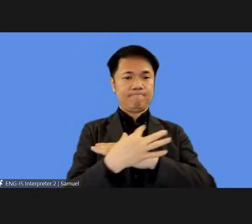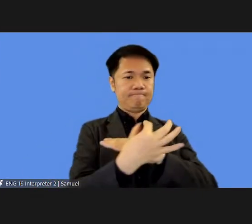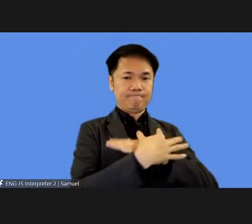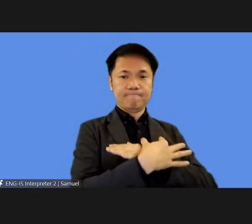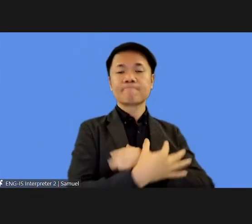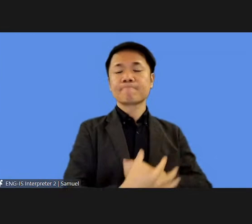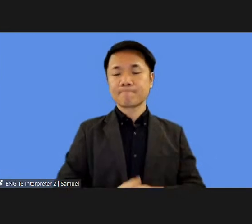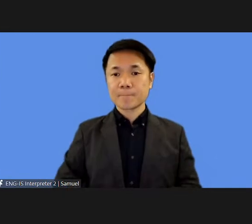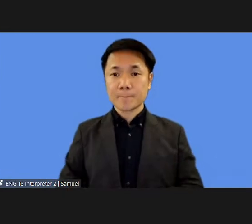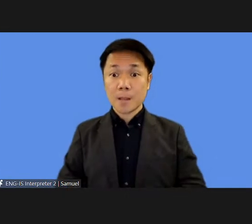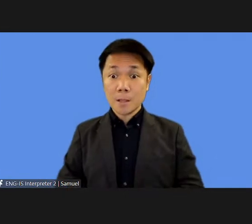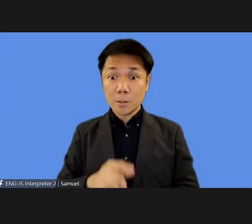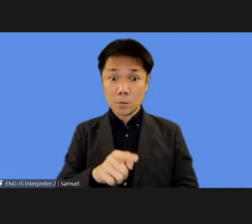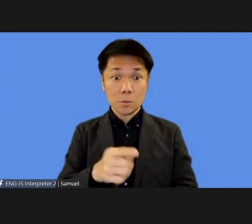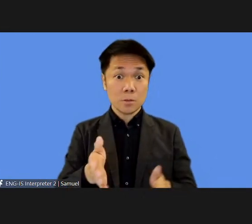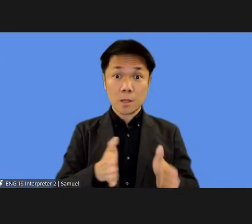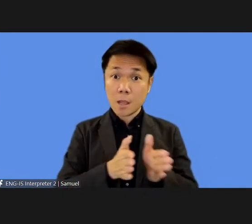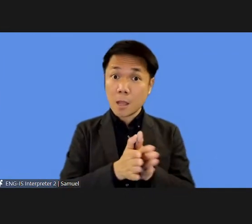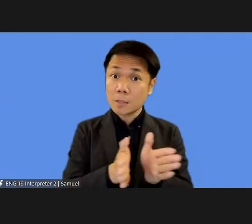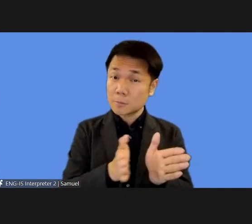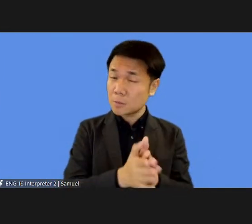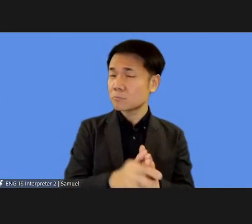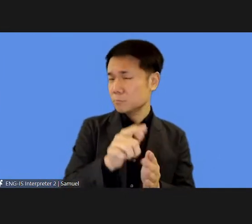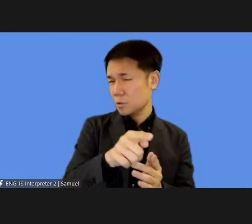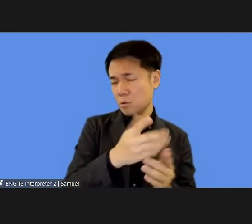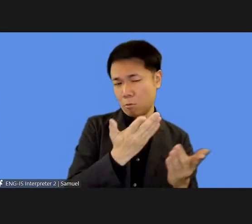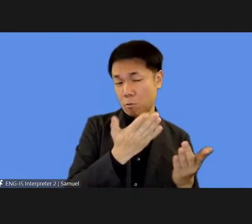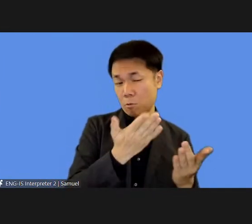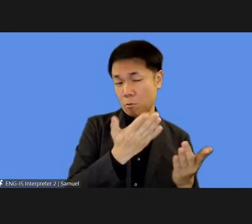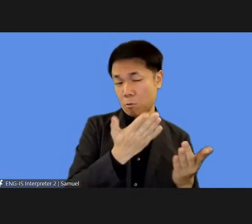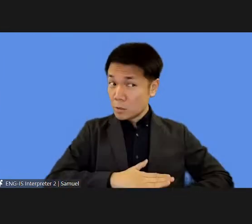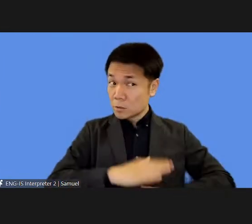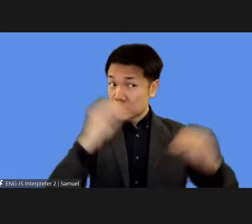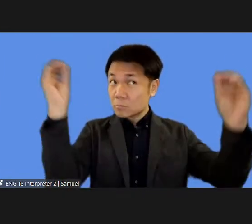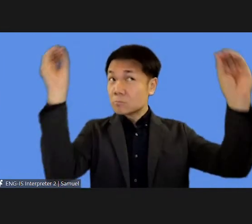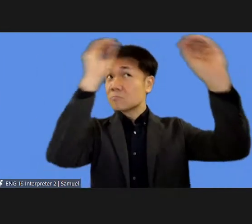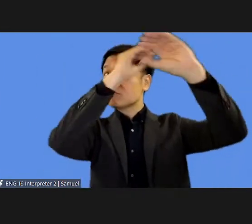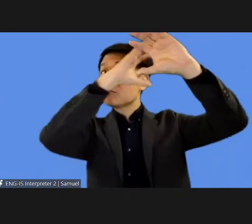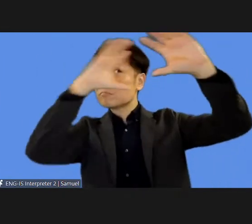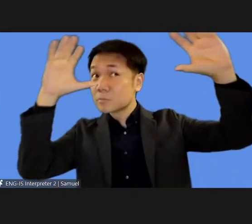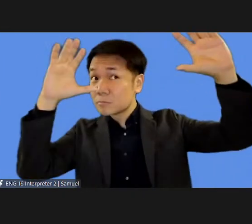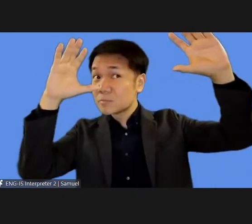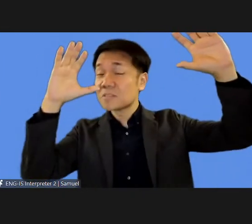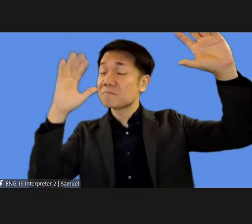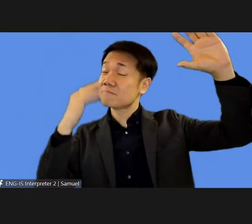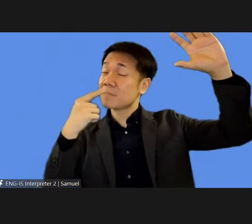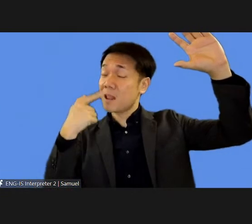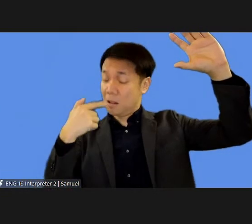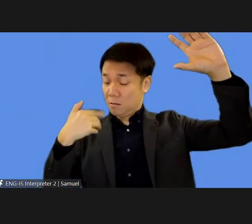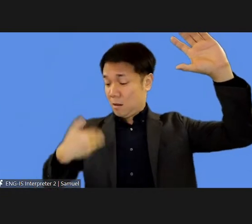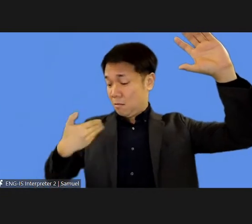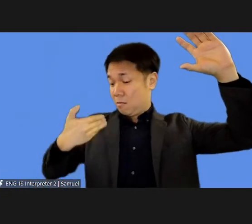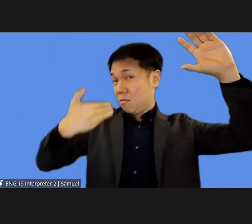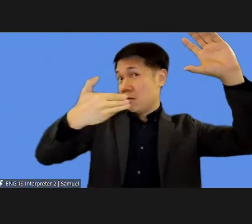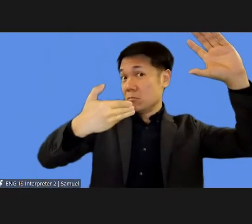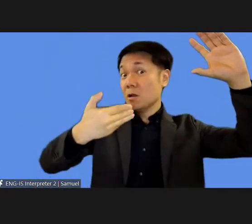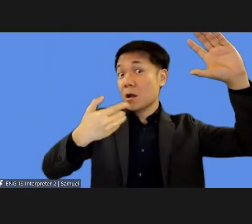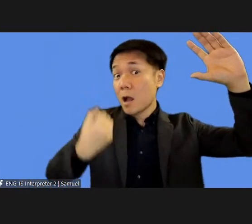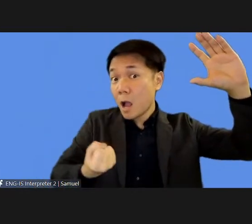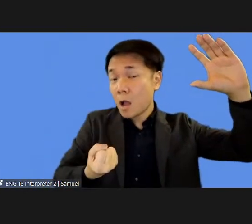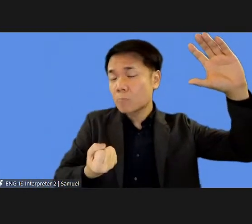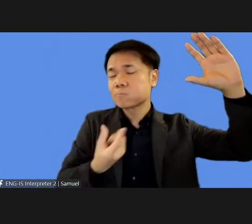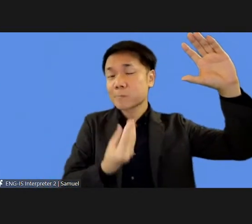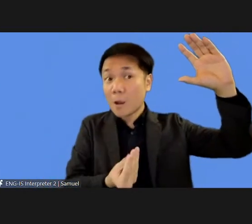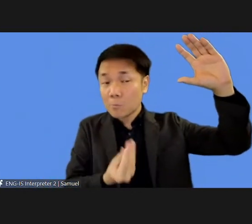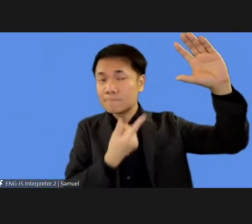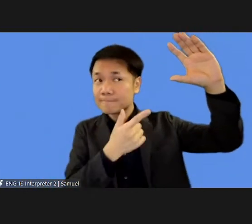between, aspiration and reality is very important on the localization. Another element you talk about, this